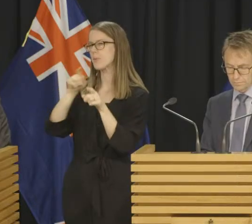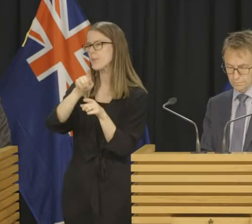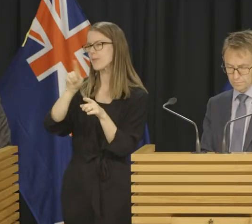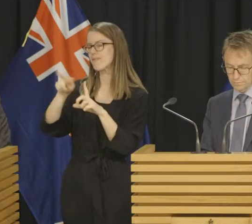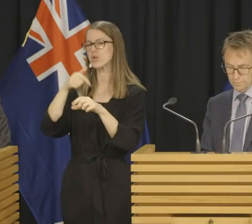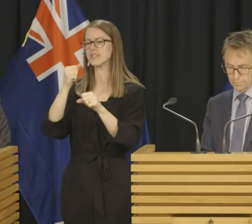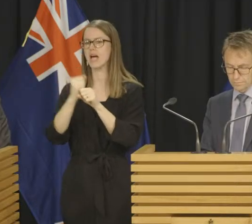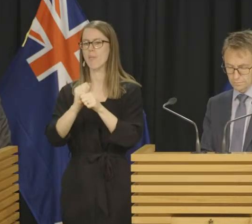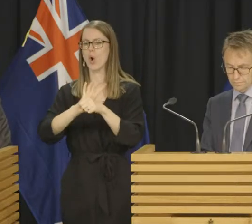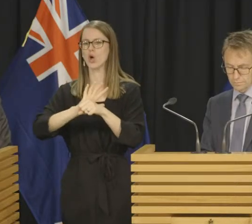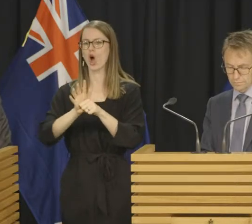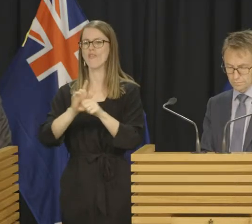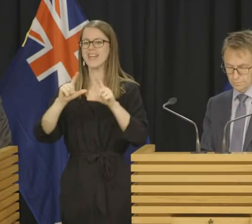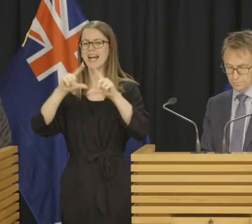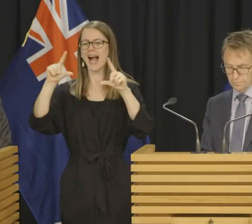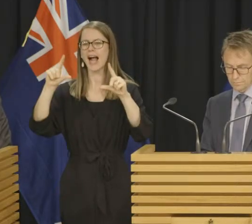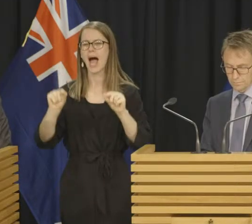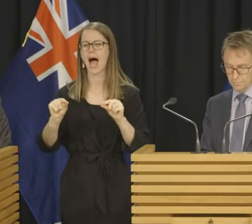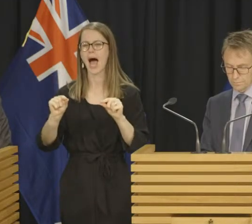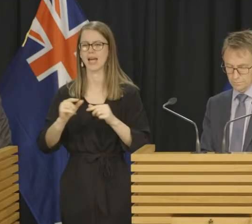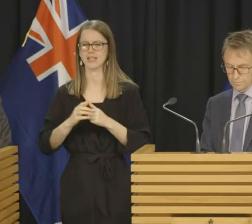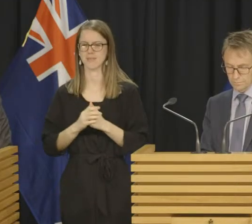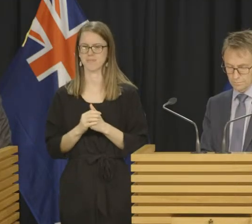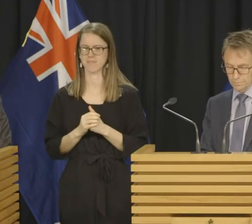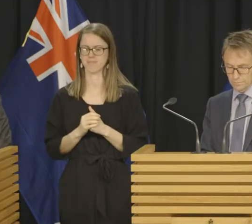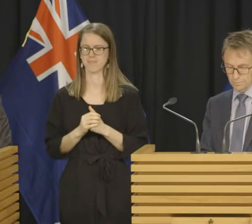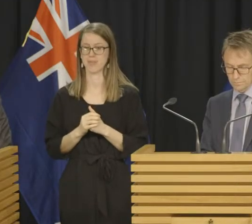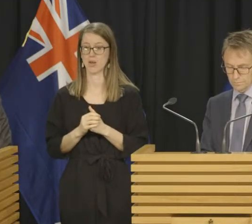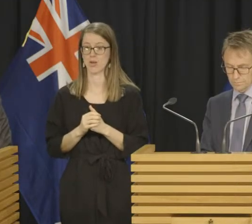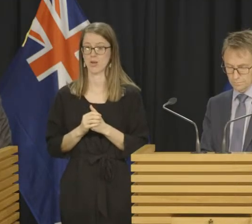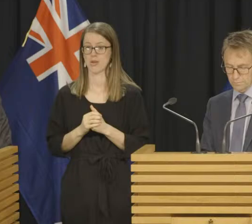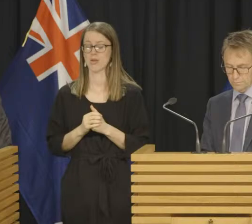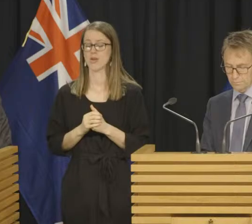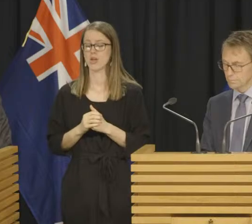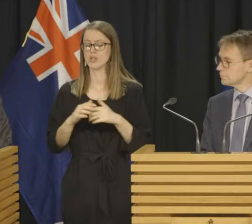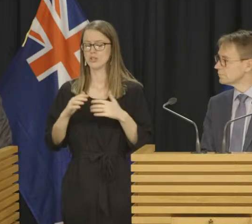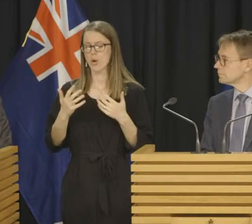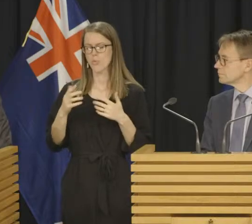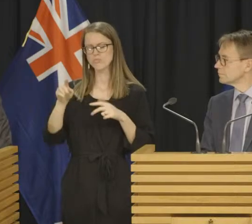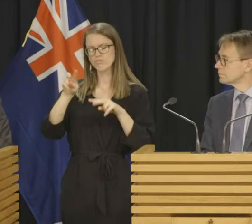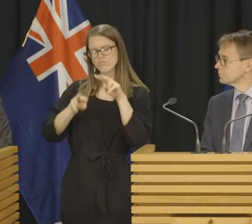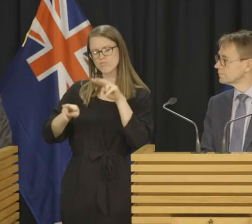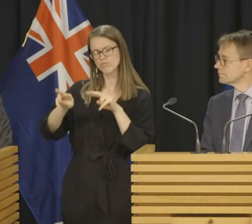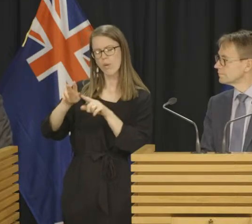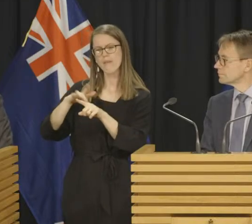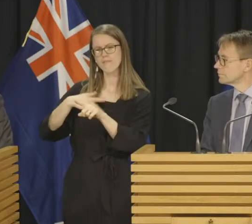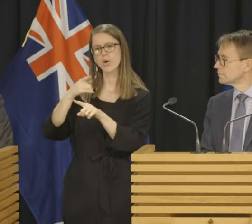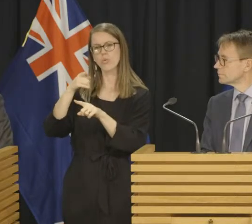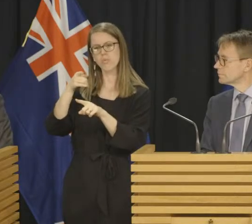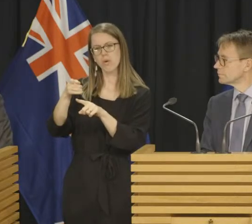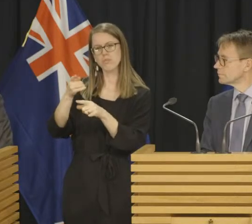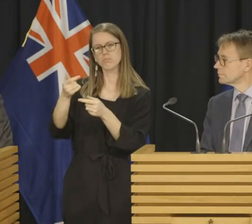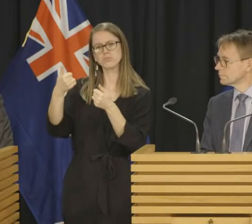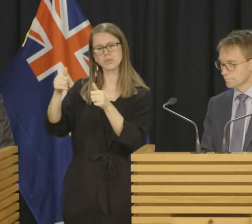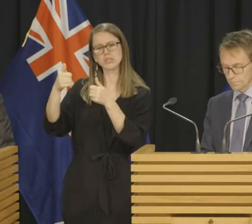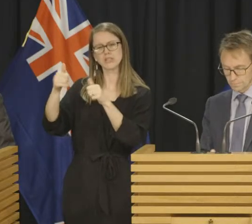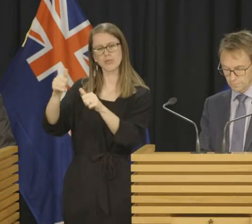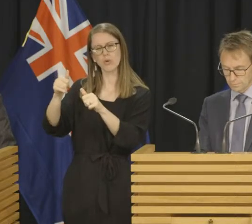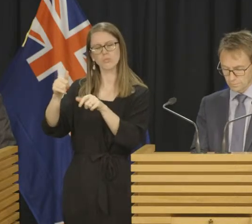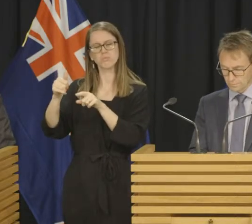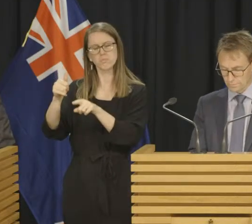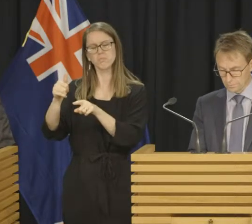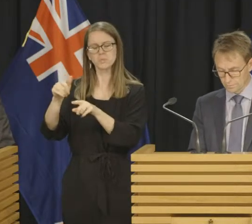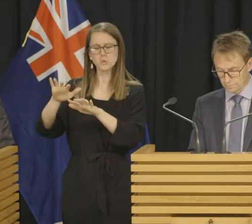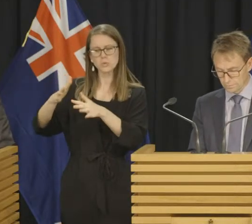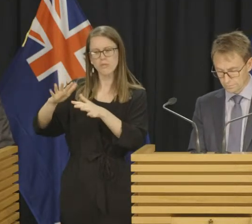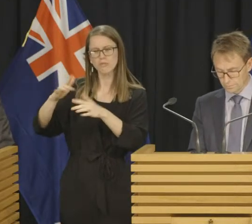like the COVID card. Initial assessments have indicated that the COVID card works under controlled conditions and